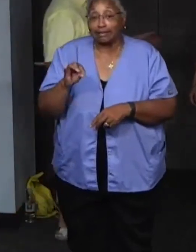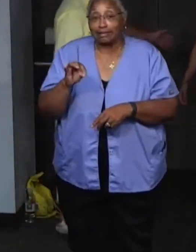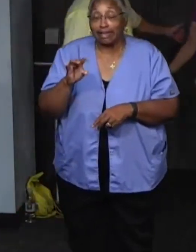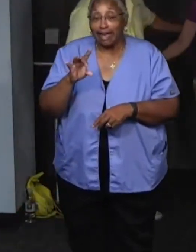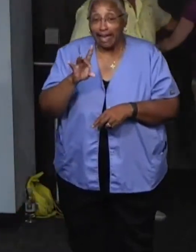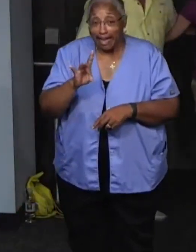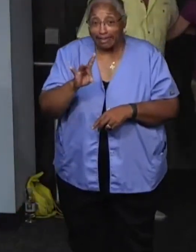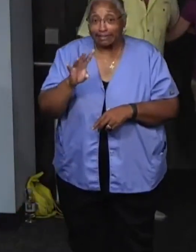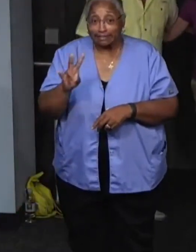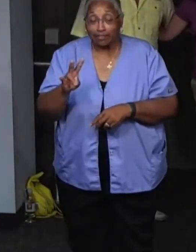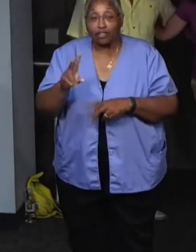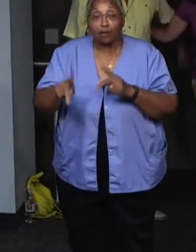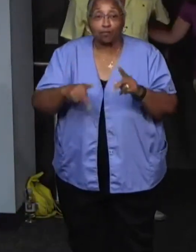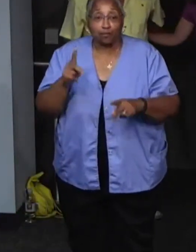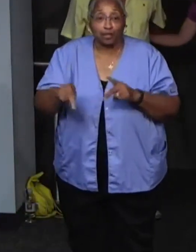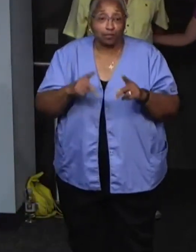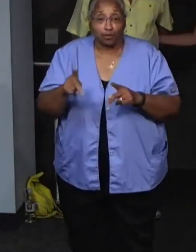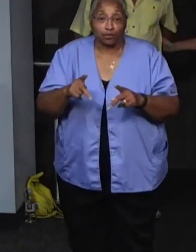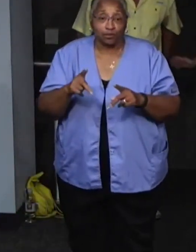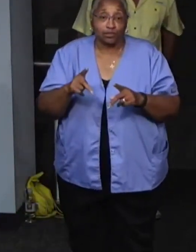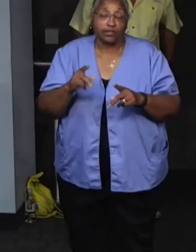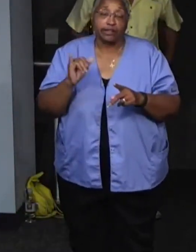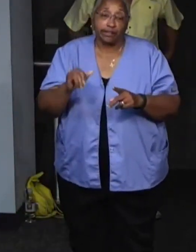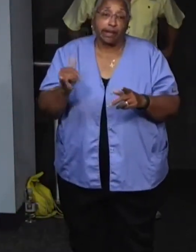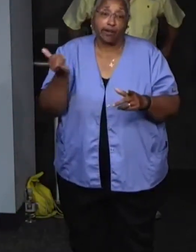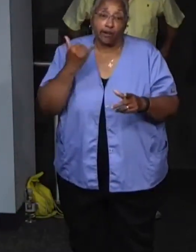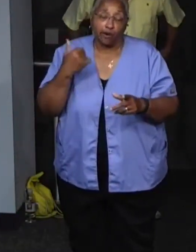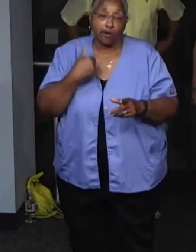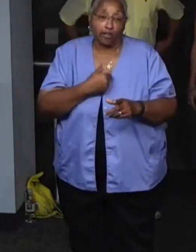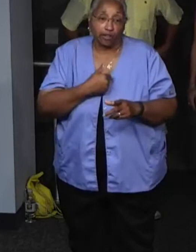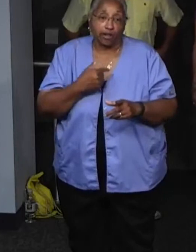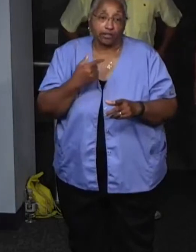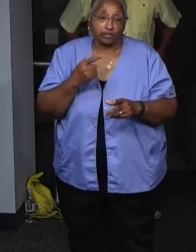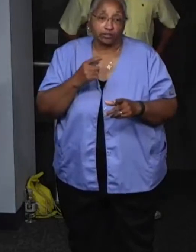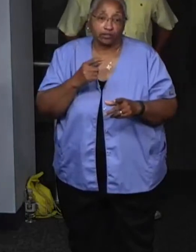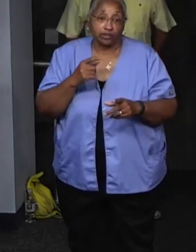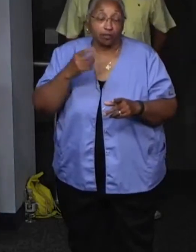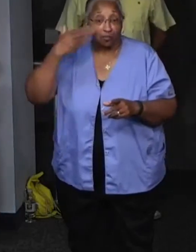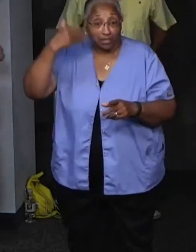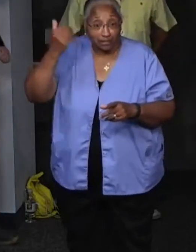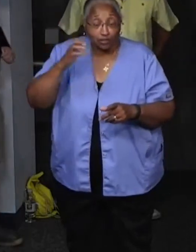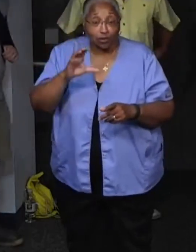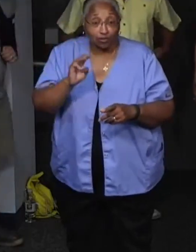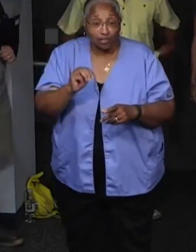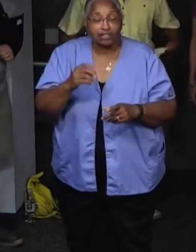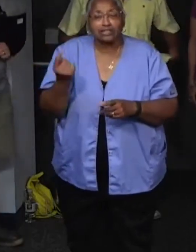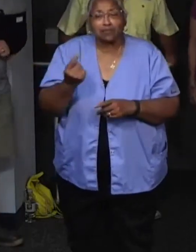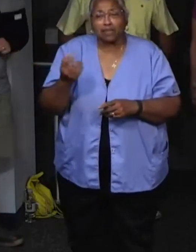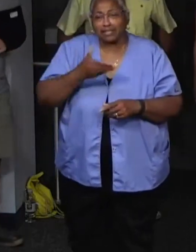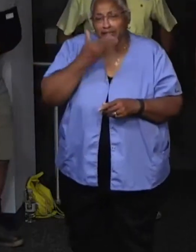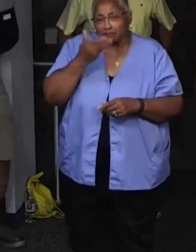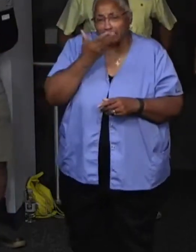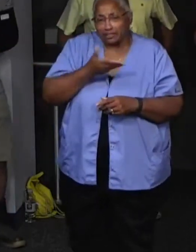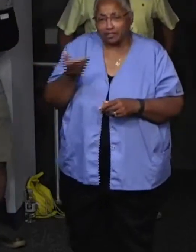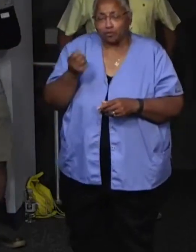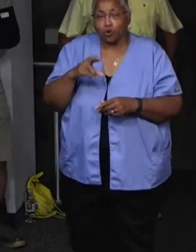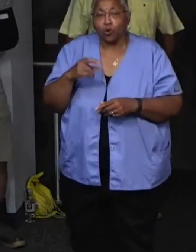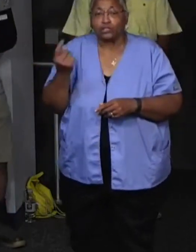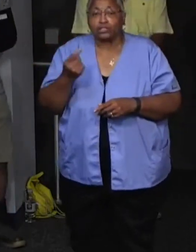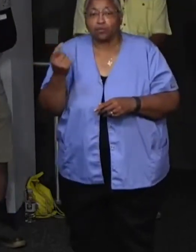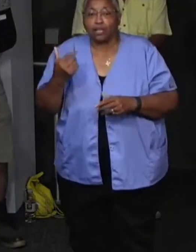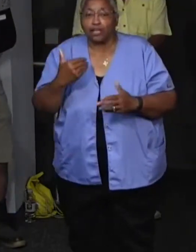carbon monoxide-related responses. That would be detectors sounding. It would be someone smelling an odor or someone having symptoms of that